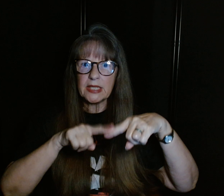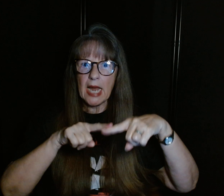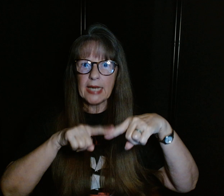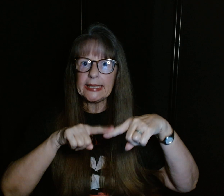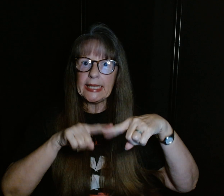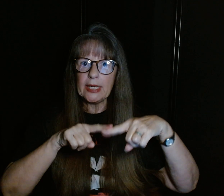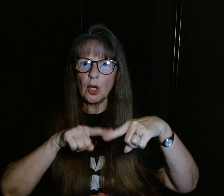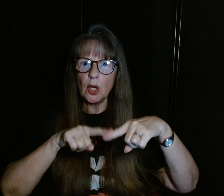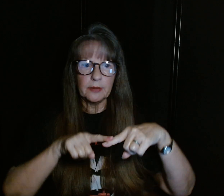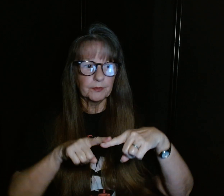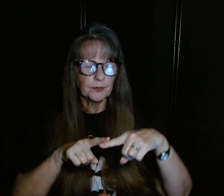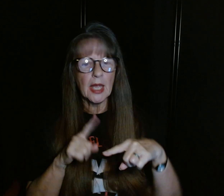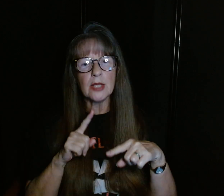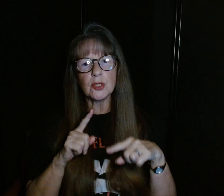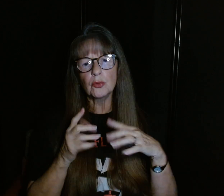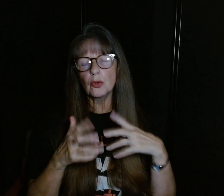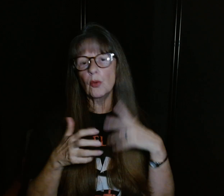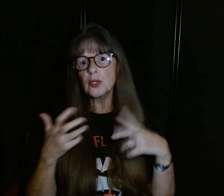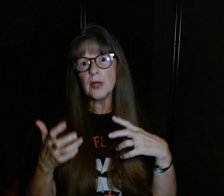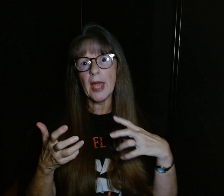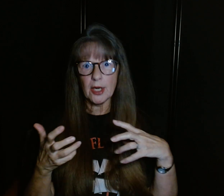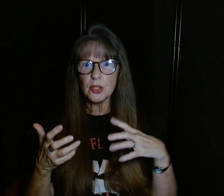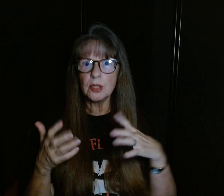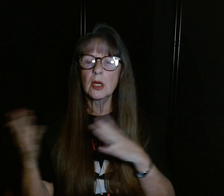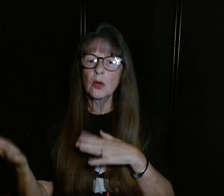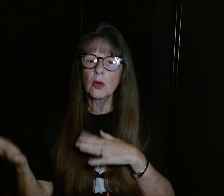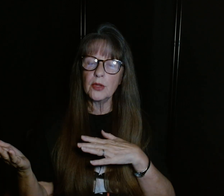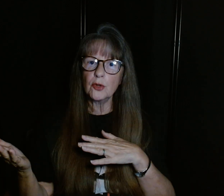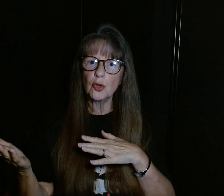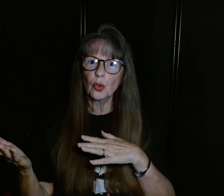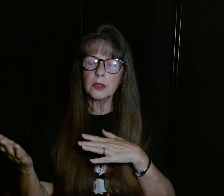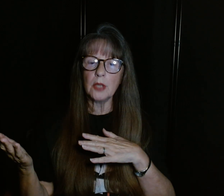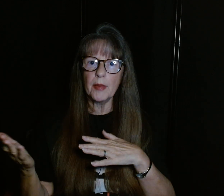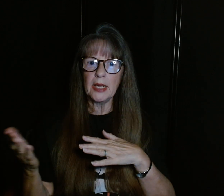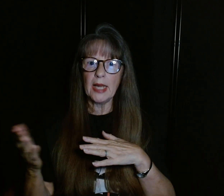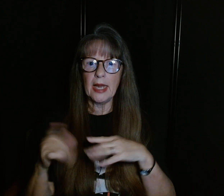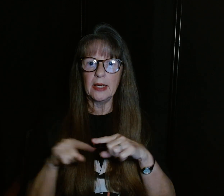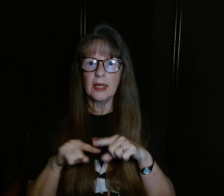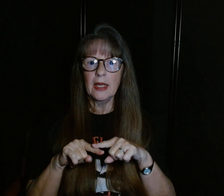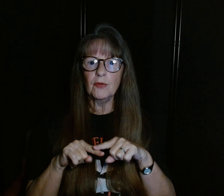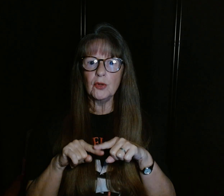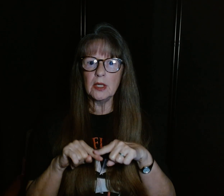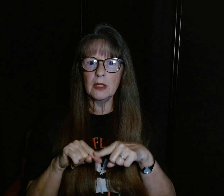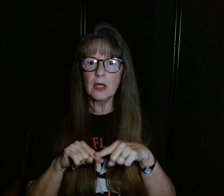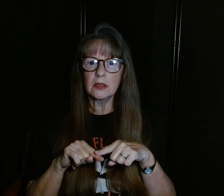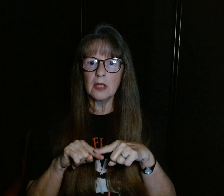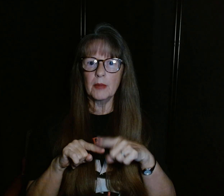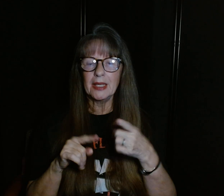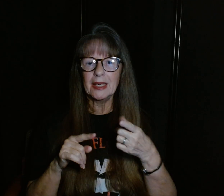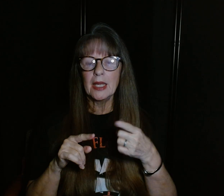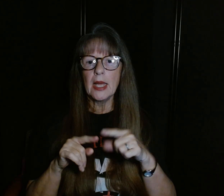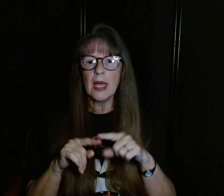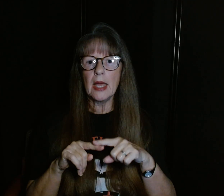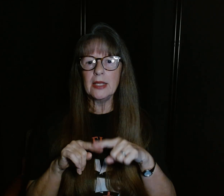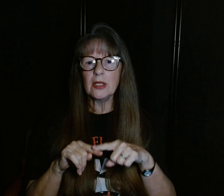kind of leaning on it. And so you always do the action with your dominant hand. If you did it non-dominant,